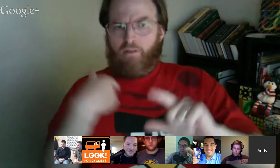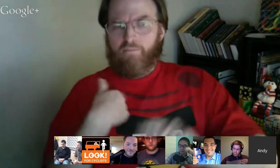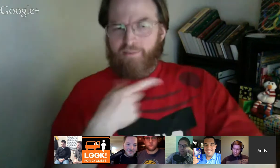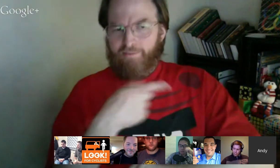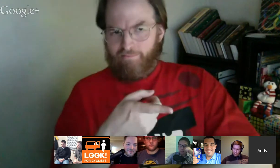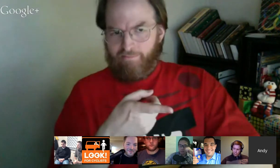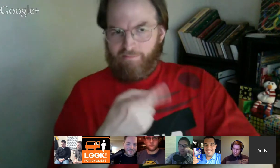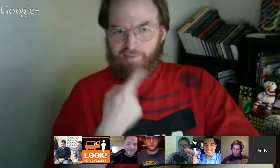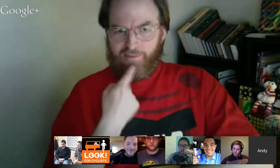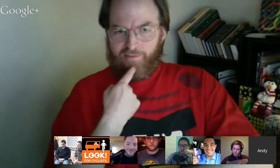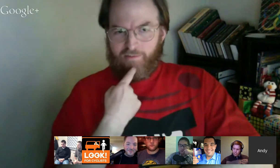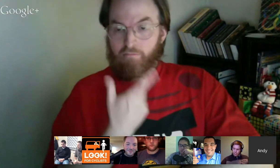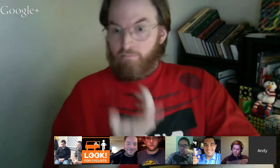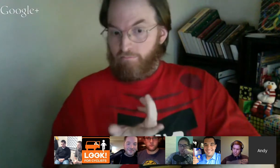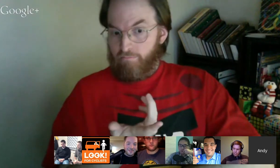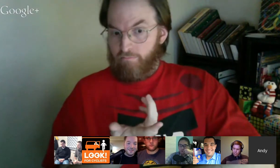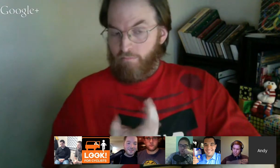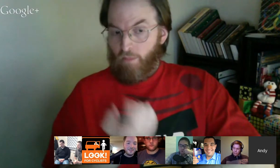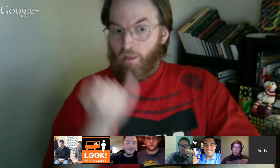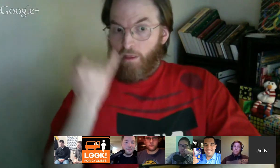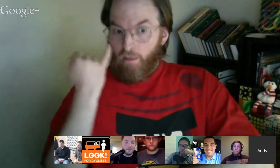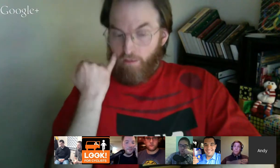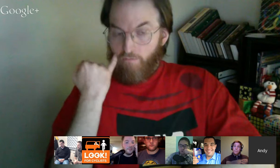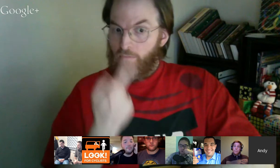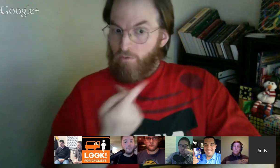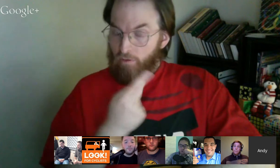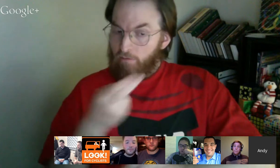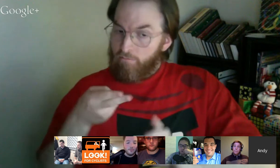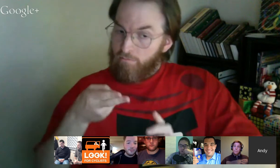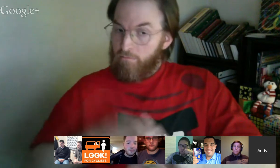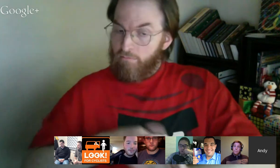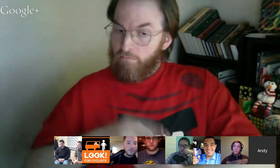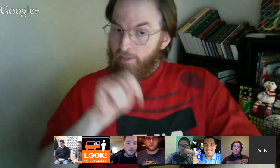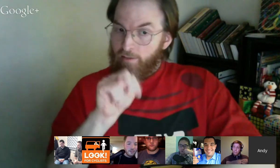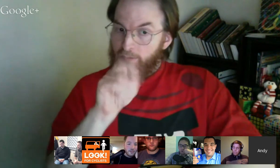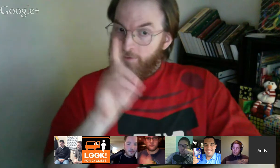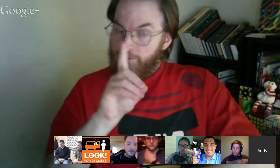and then after that, he emailed me and he said,